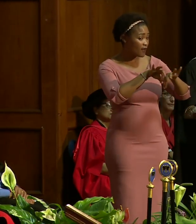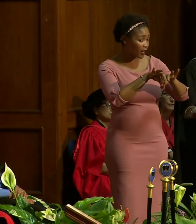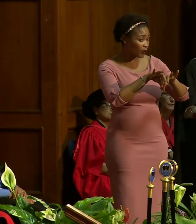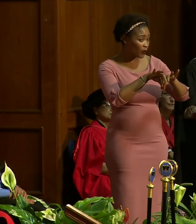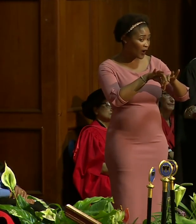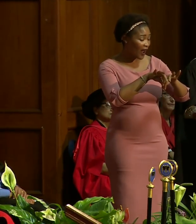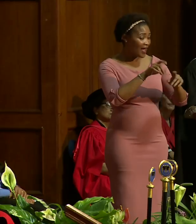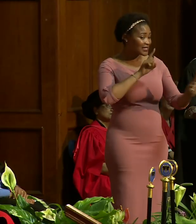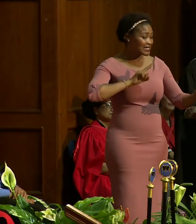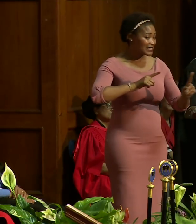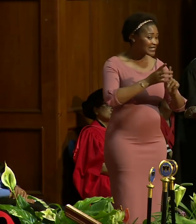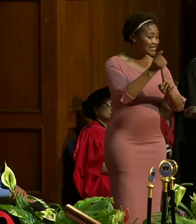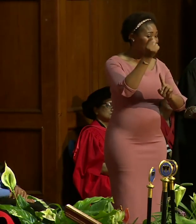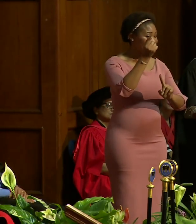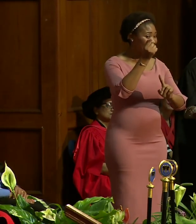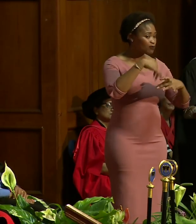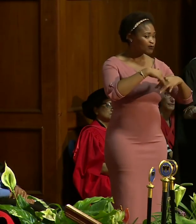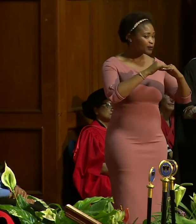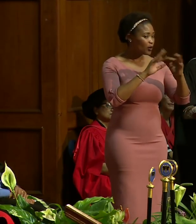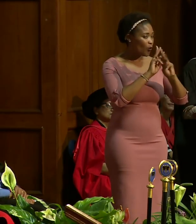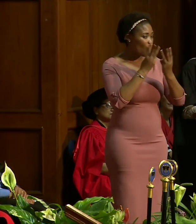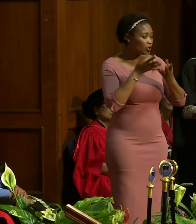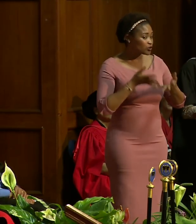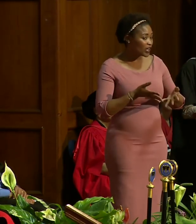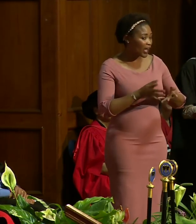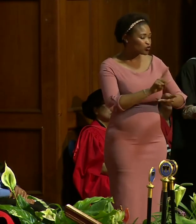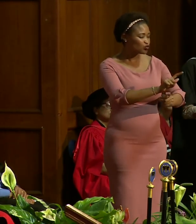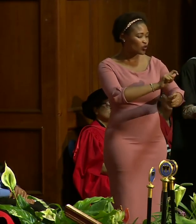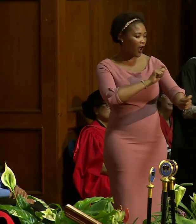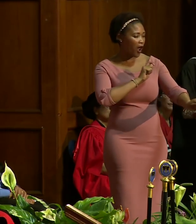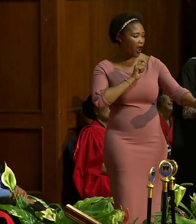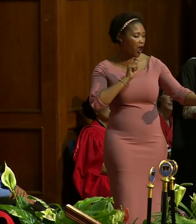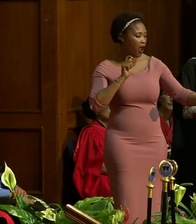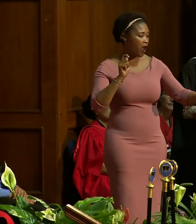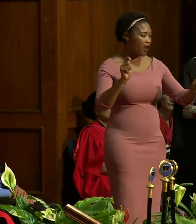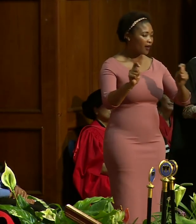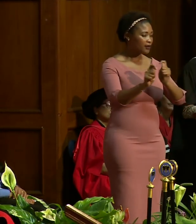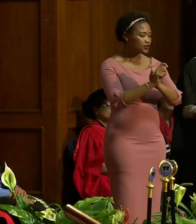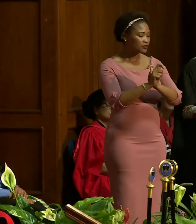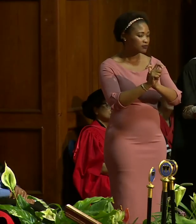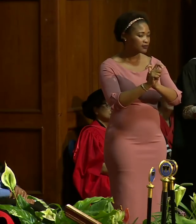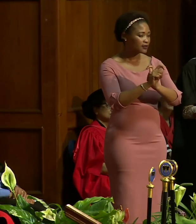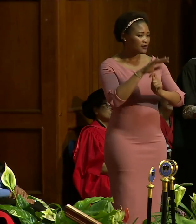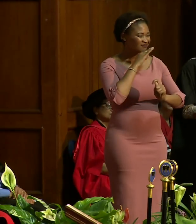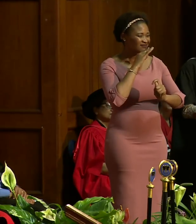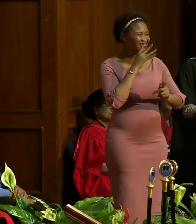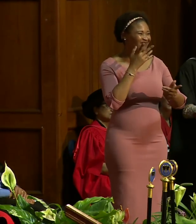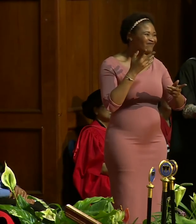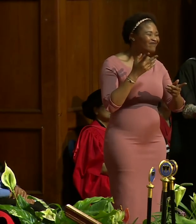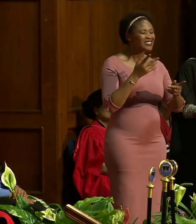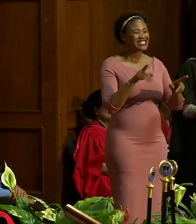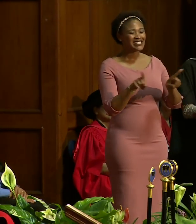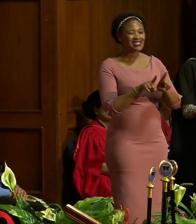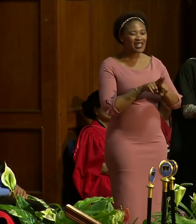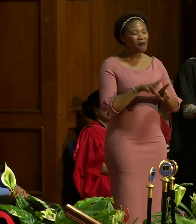is created in the world today is changing fundamentally. It is no longer about having something that